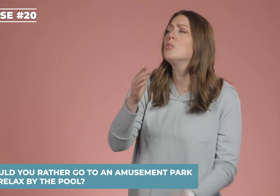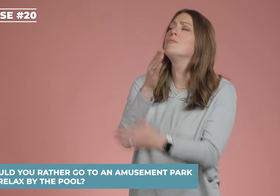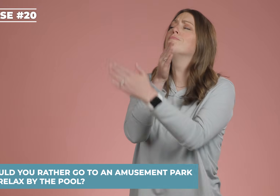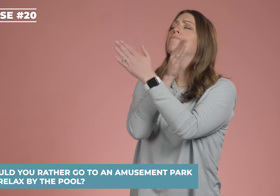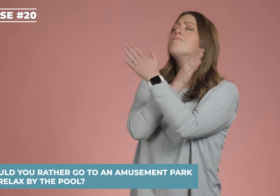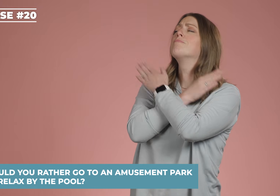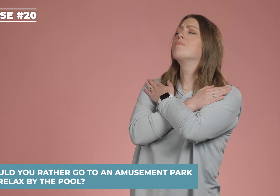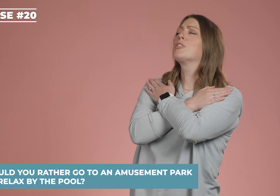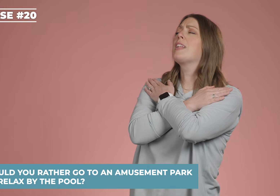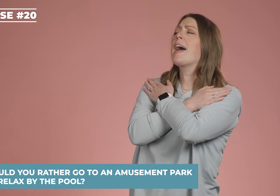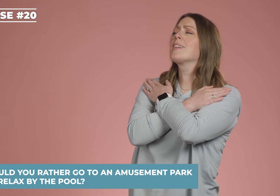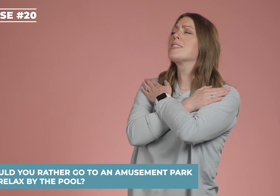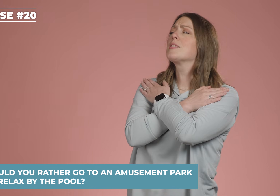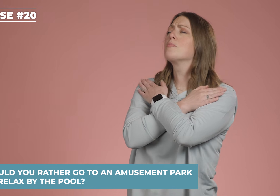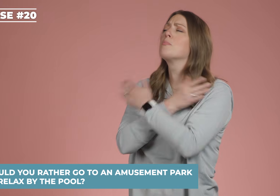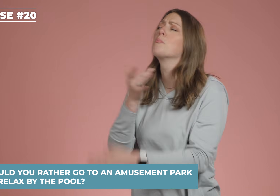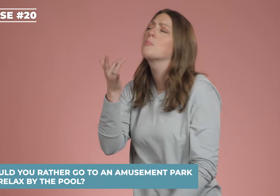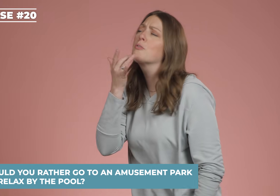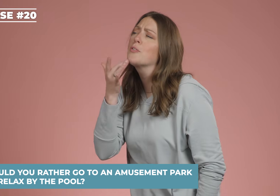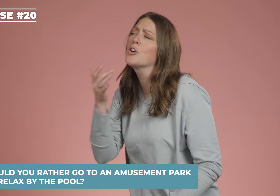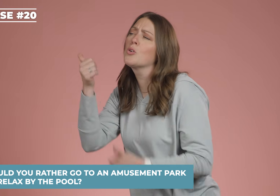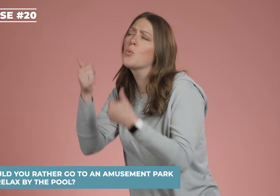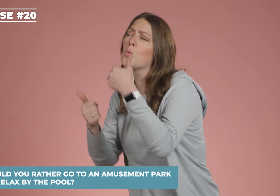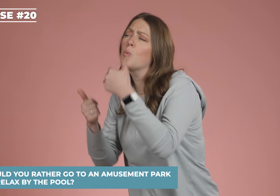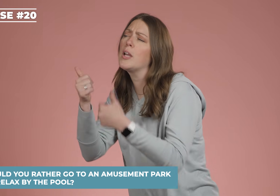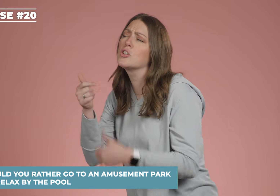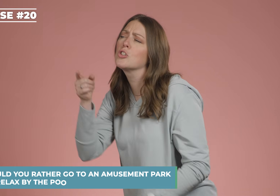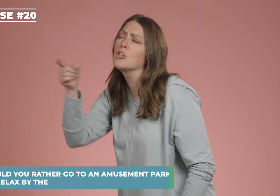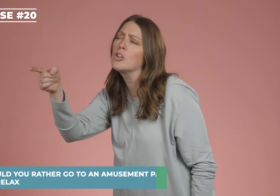Pool? Relax? Prefer which, you?